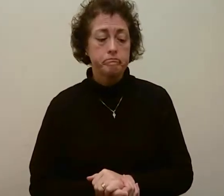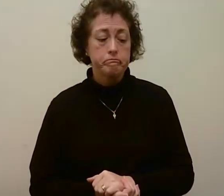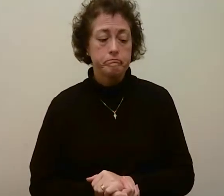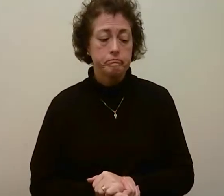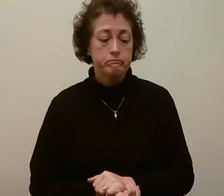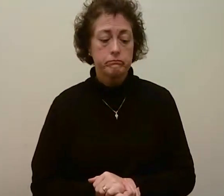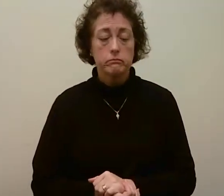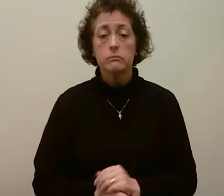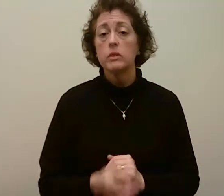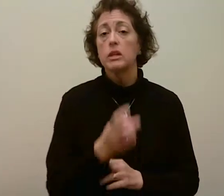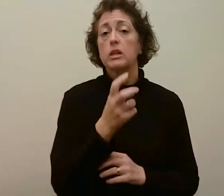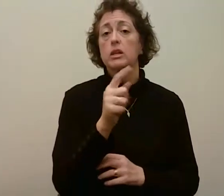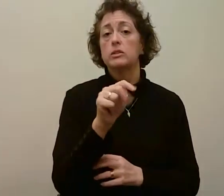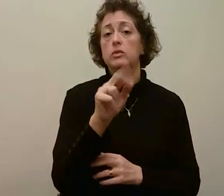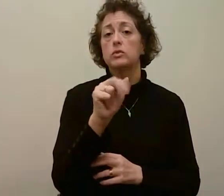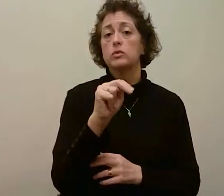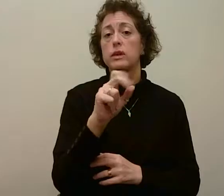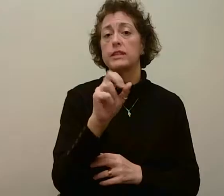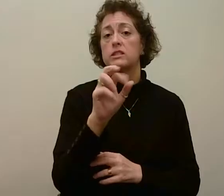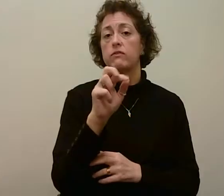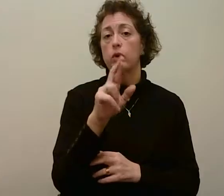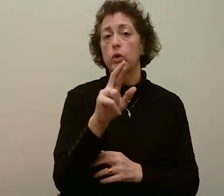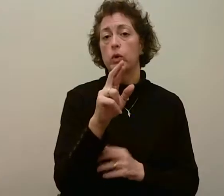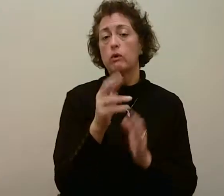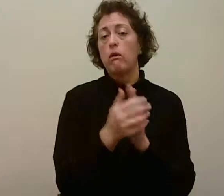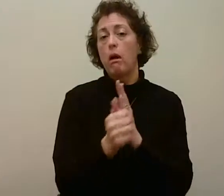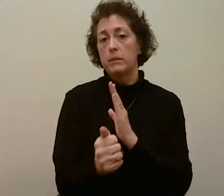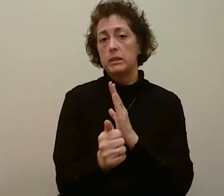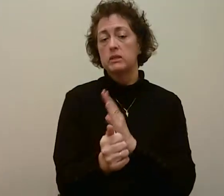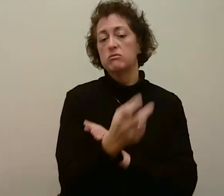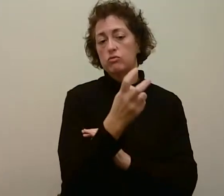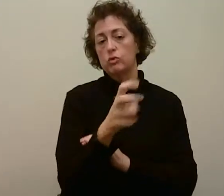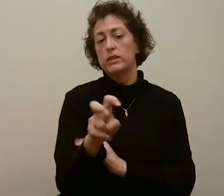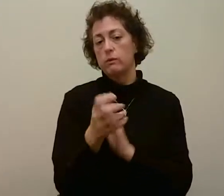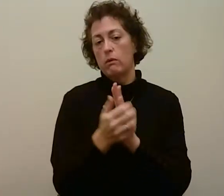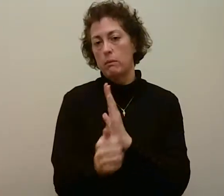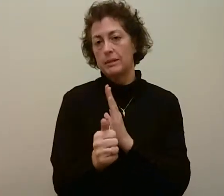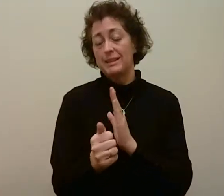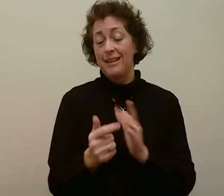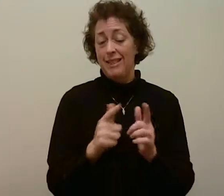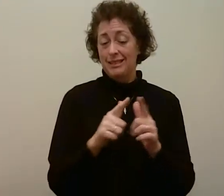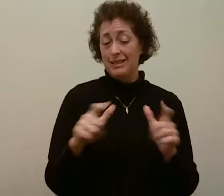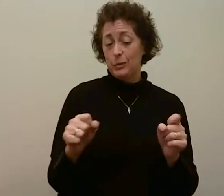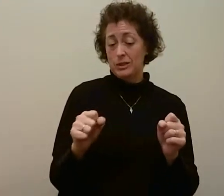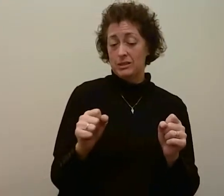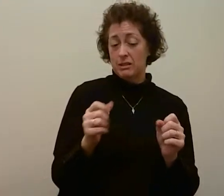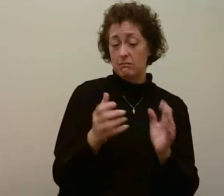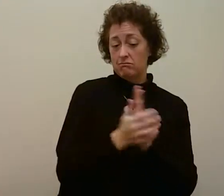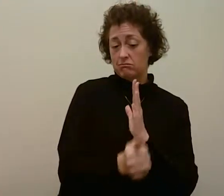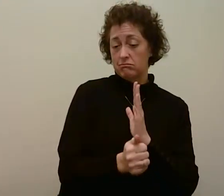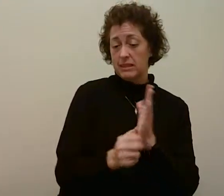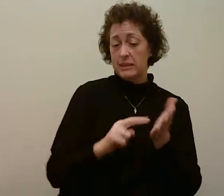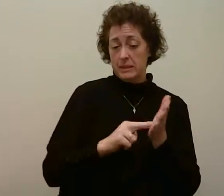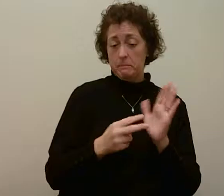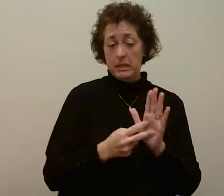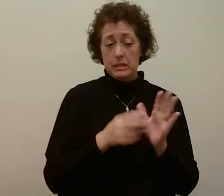Transfer competence. This is a linguistic competence that allows the interpreter to understand the message in one language and